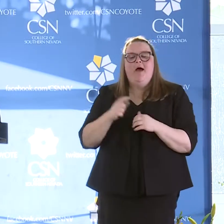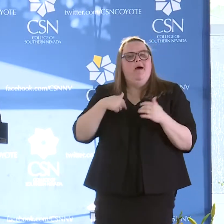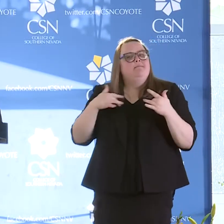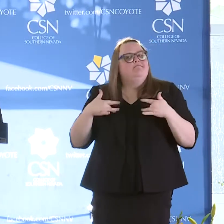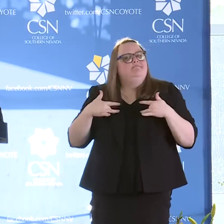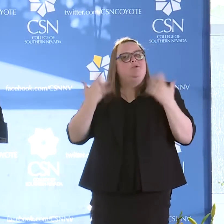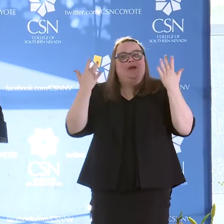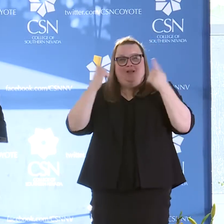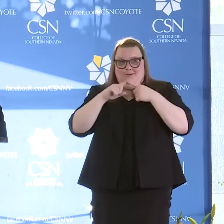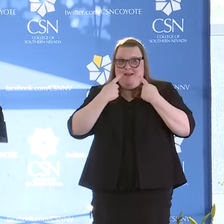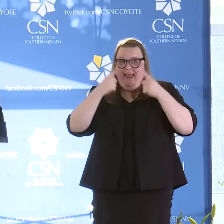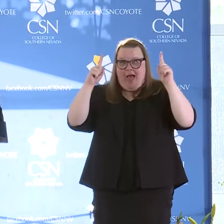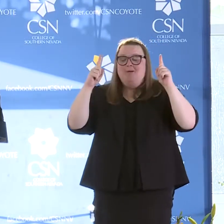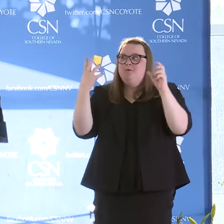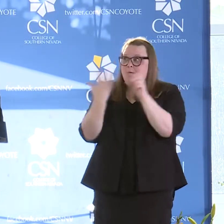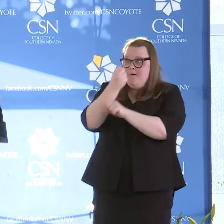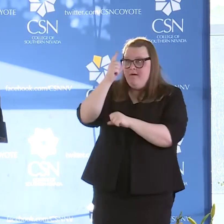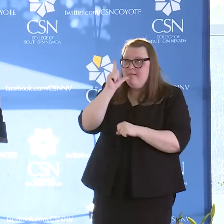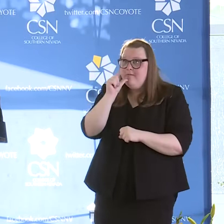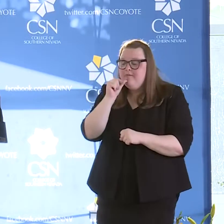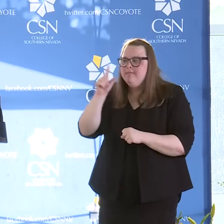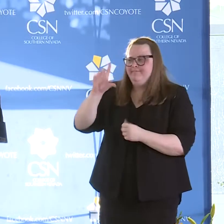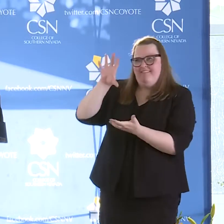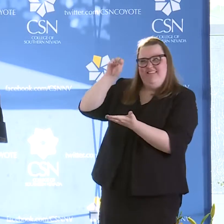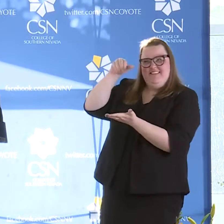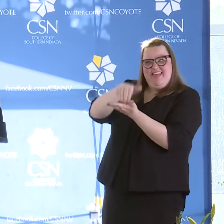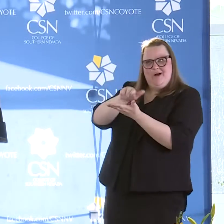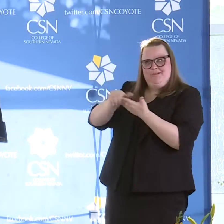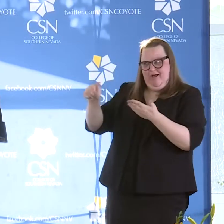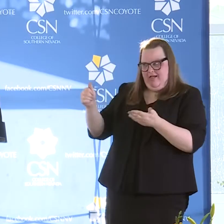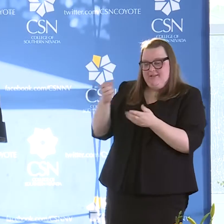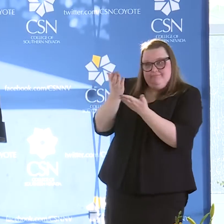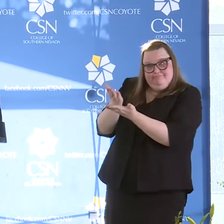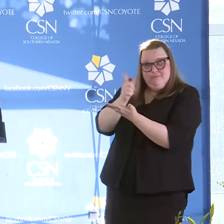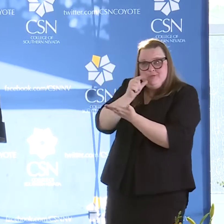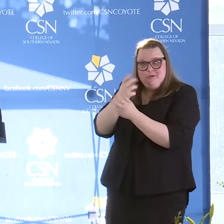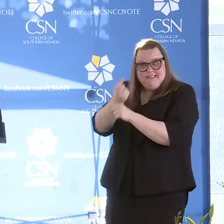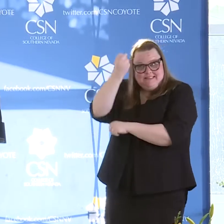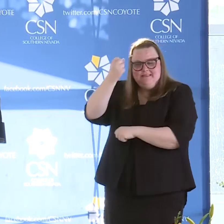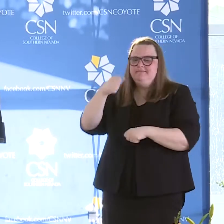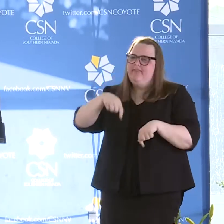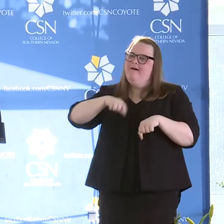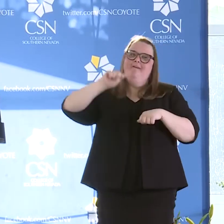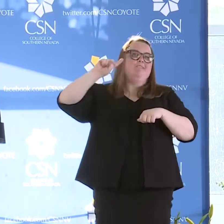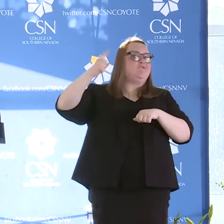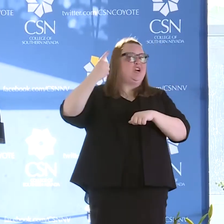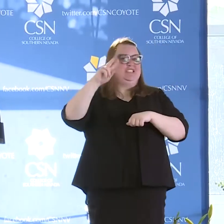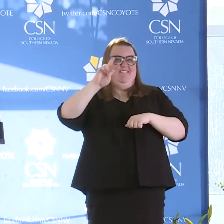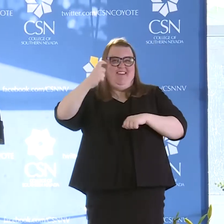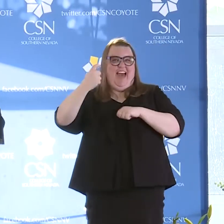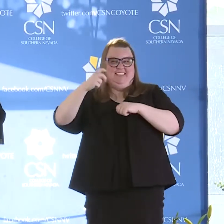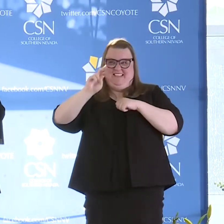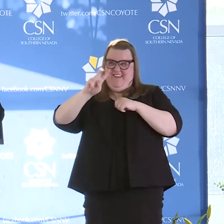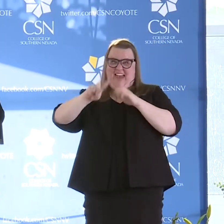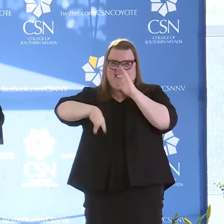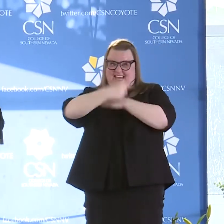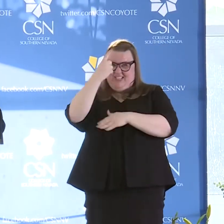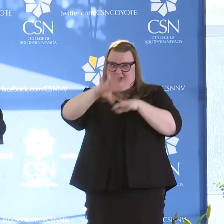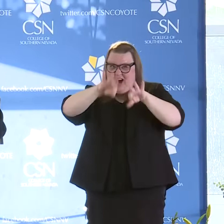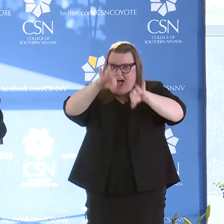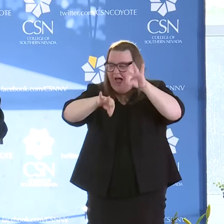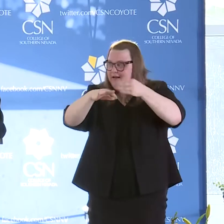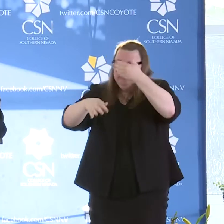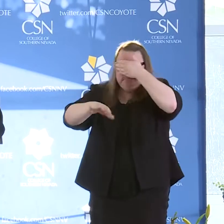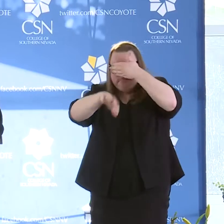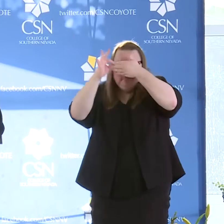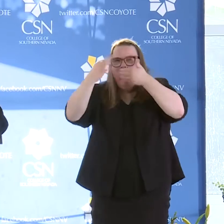delighted to announce the winner of the $50,000 college savings prize in the first VAX Nevada Days drawing. I feel like